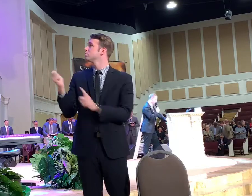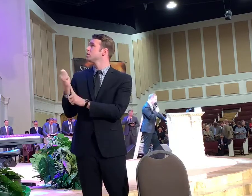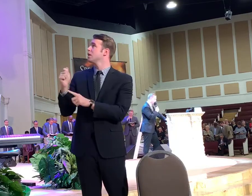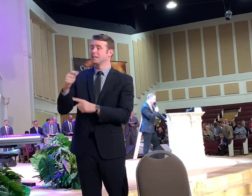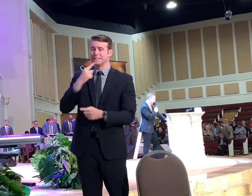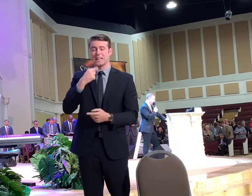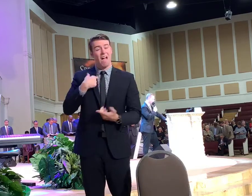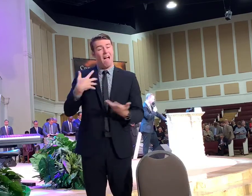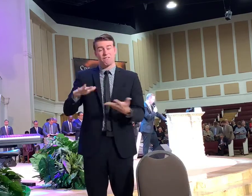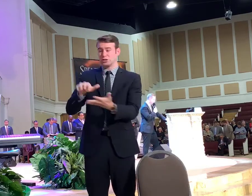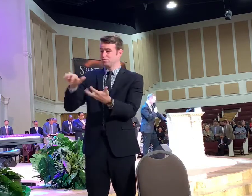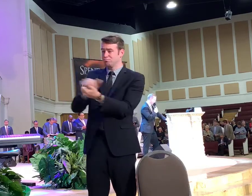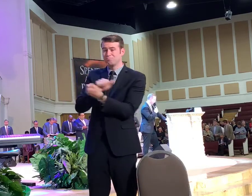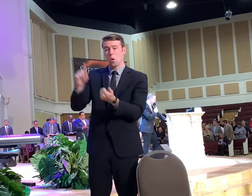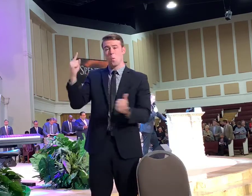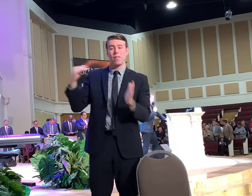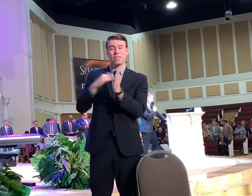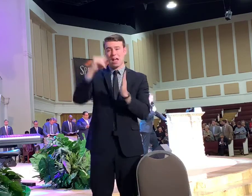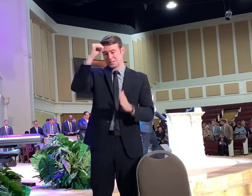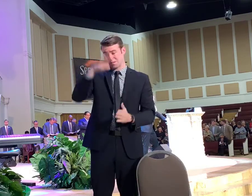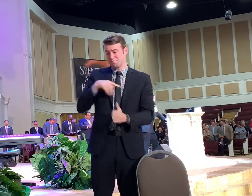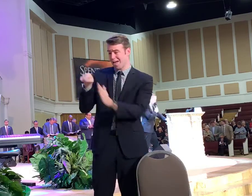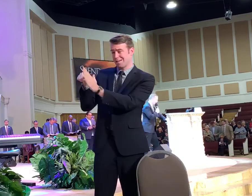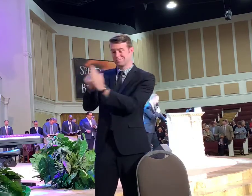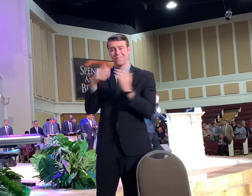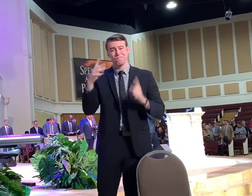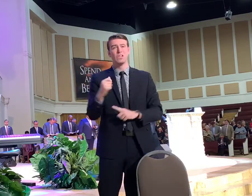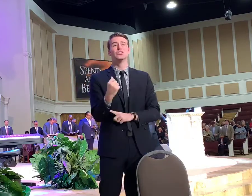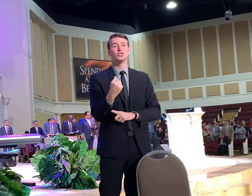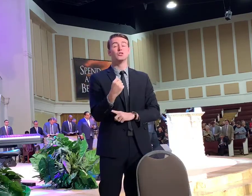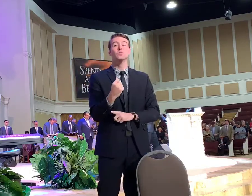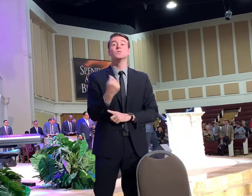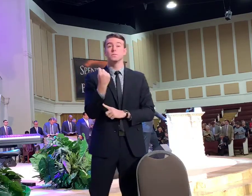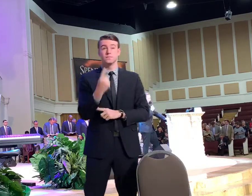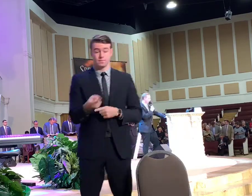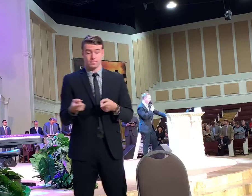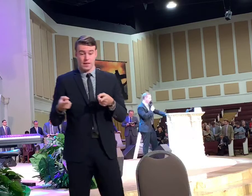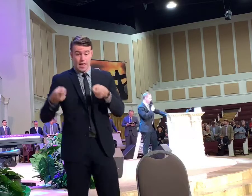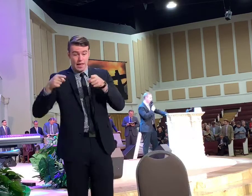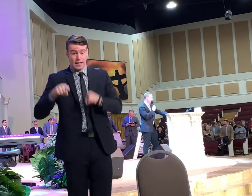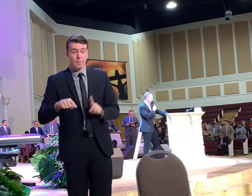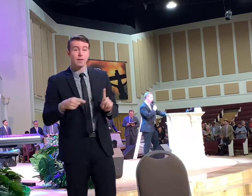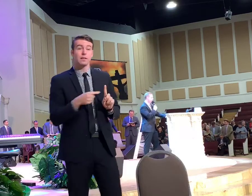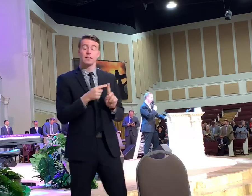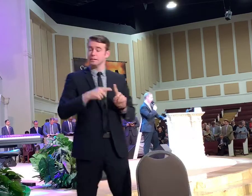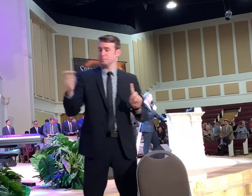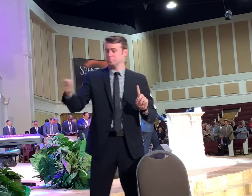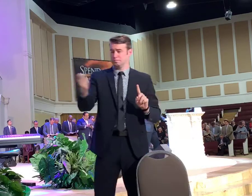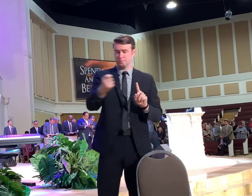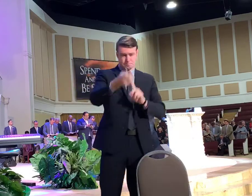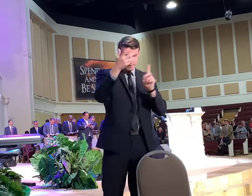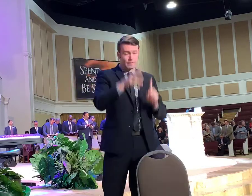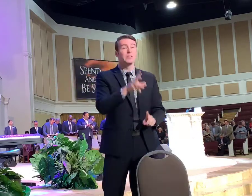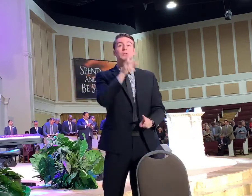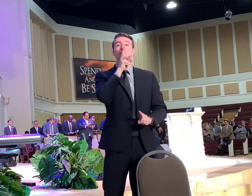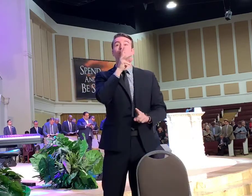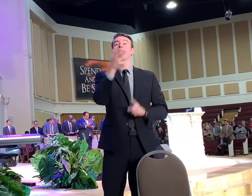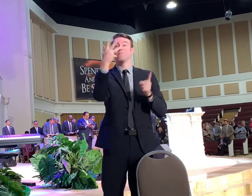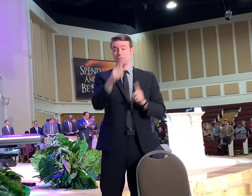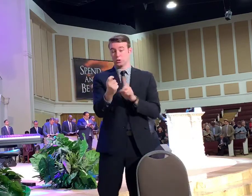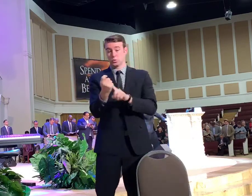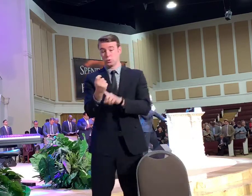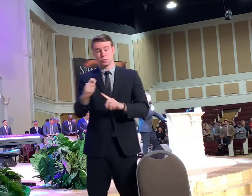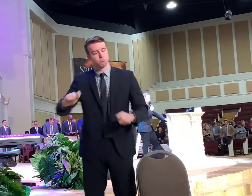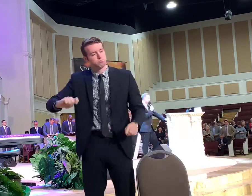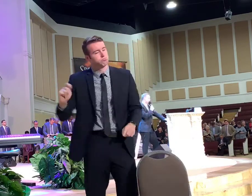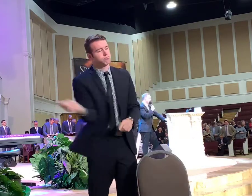I have slain 1,000 men. And it came to pass that when he made an end of speaking, that he cast away the jawbone out